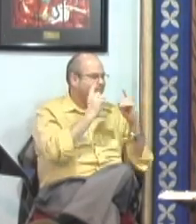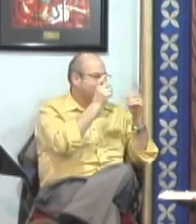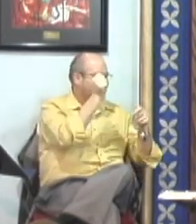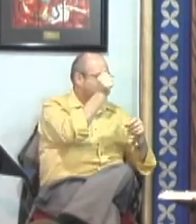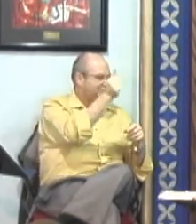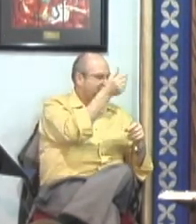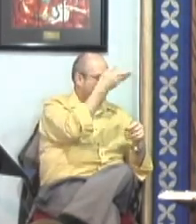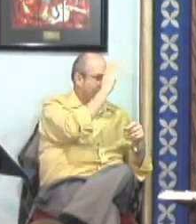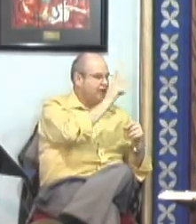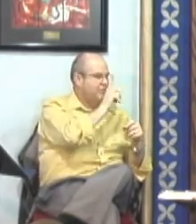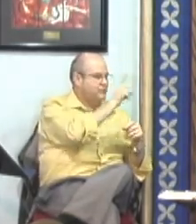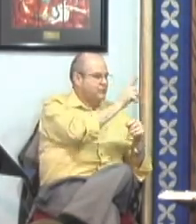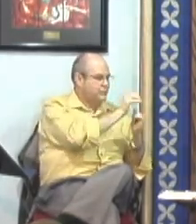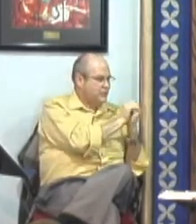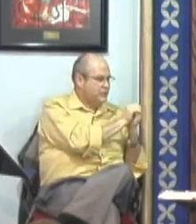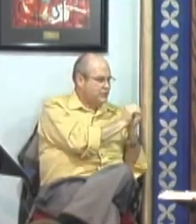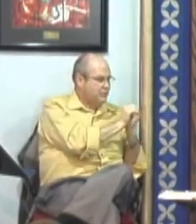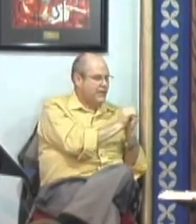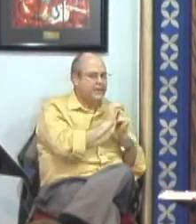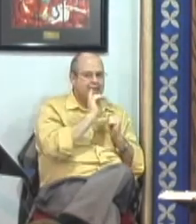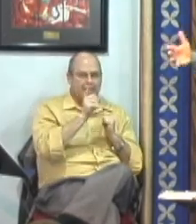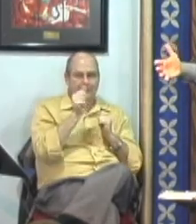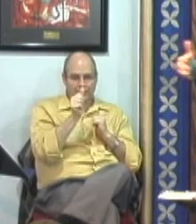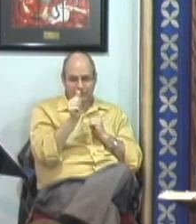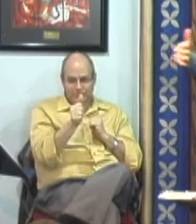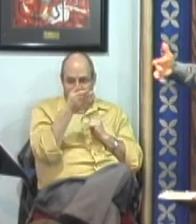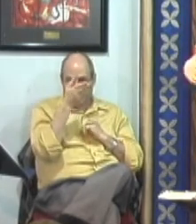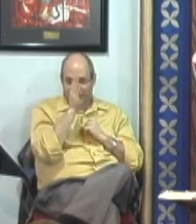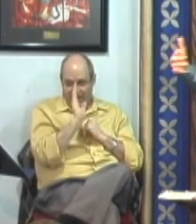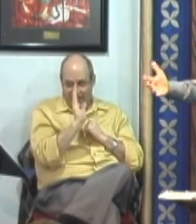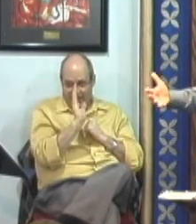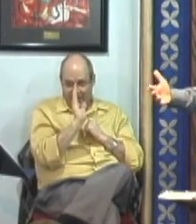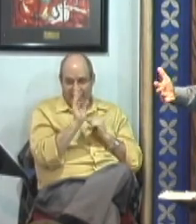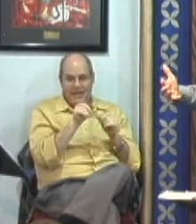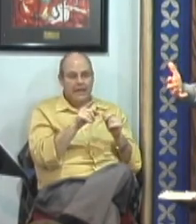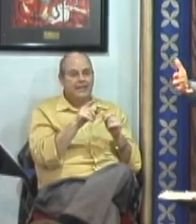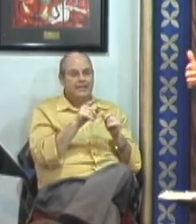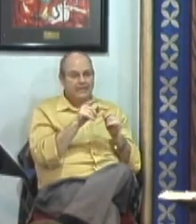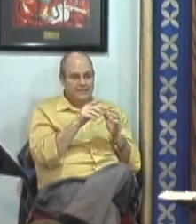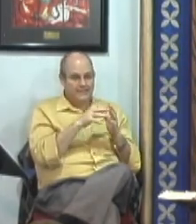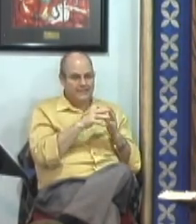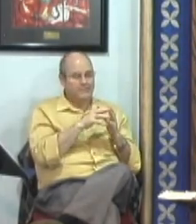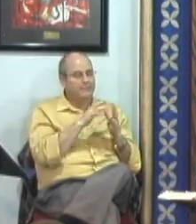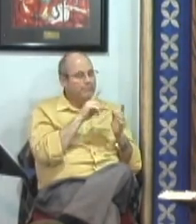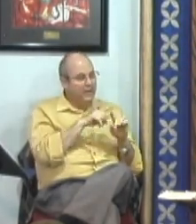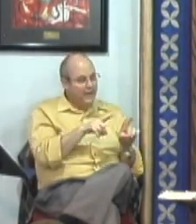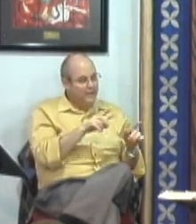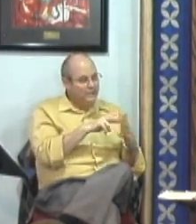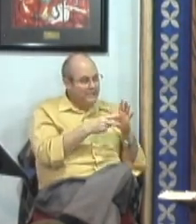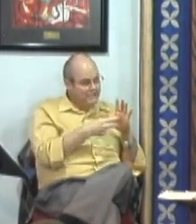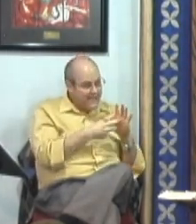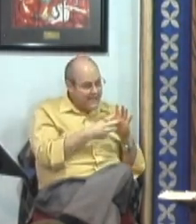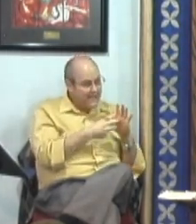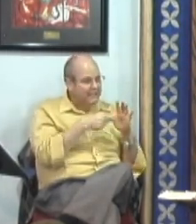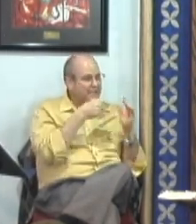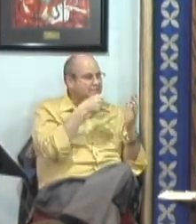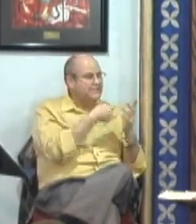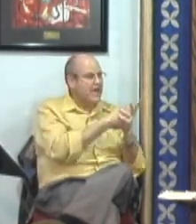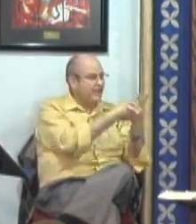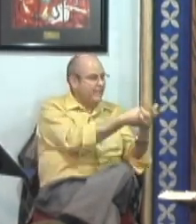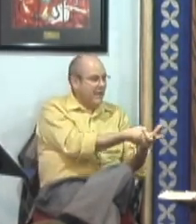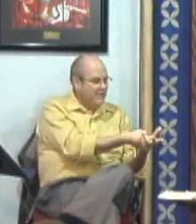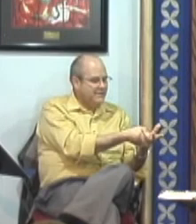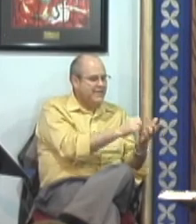God is true worship. Giving yourself to God is giving yourself as a sacrifice. But what does it mean to be a sacrifice? It